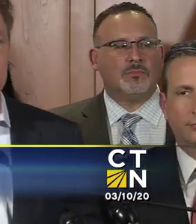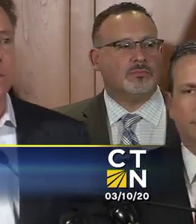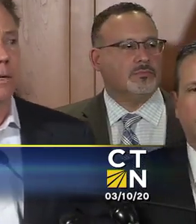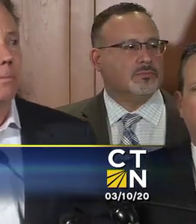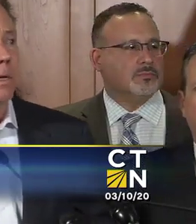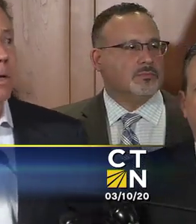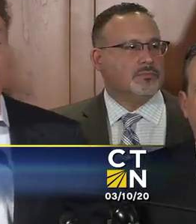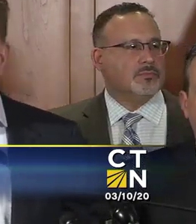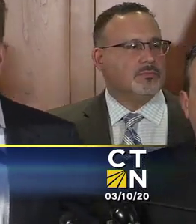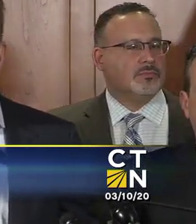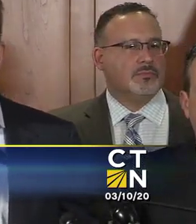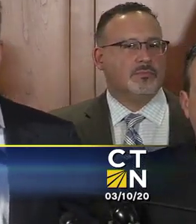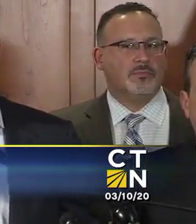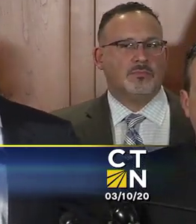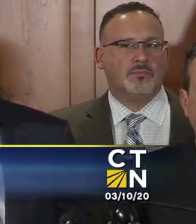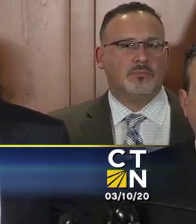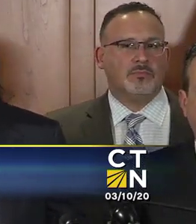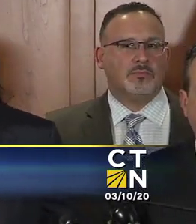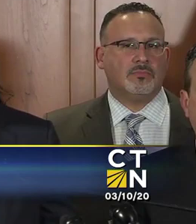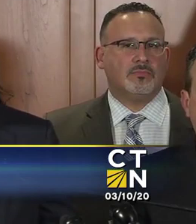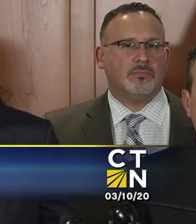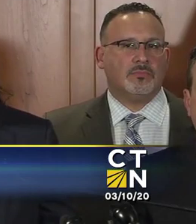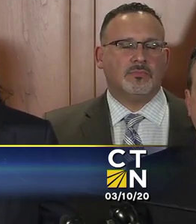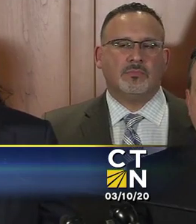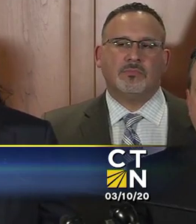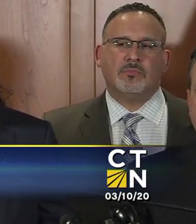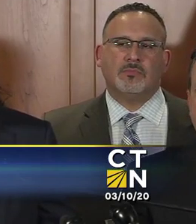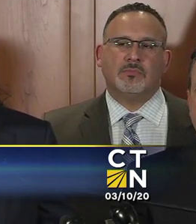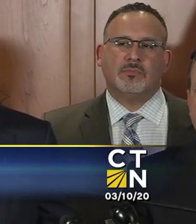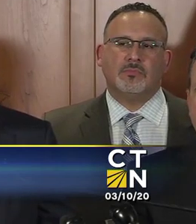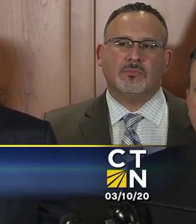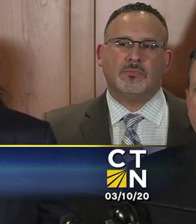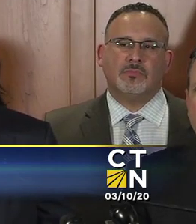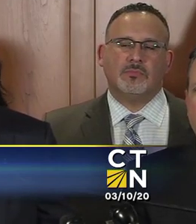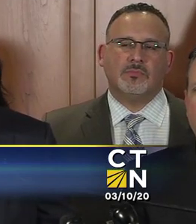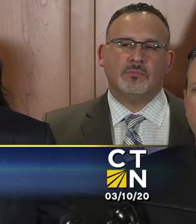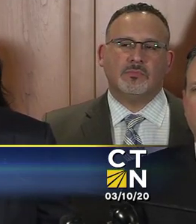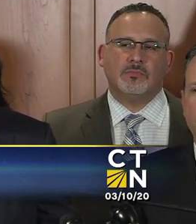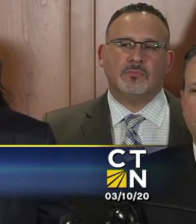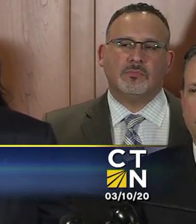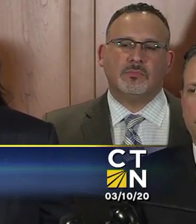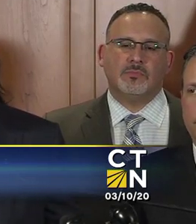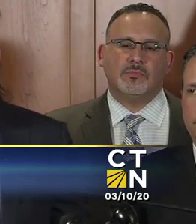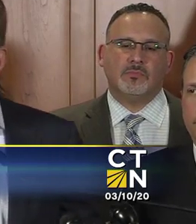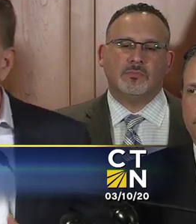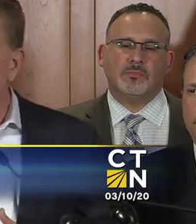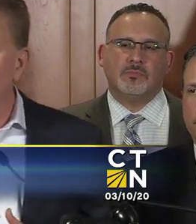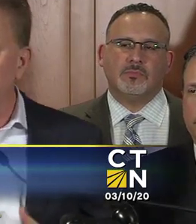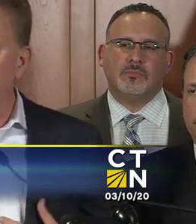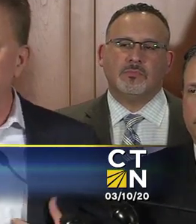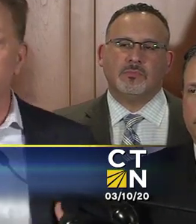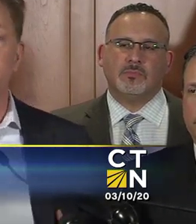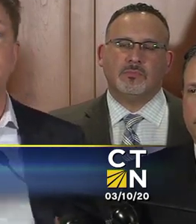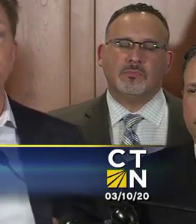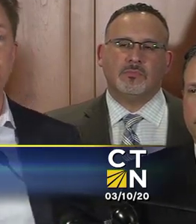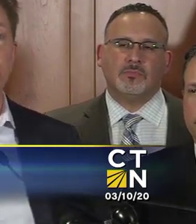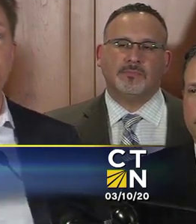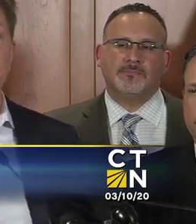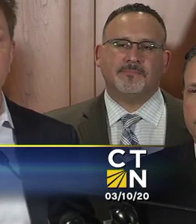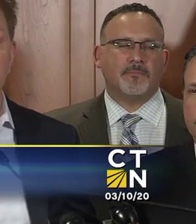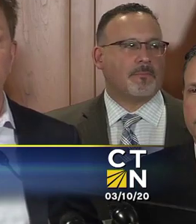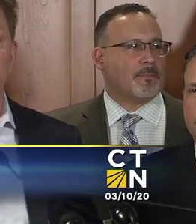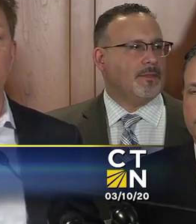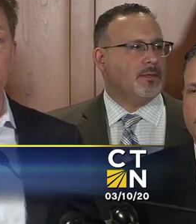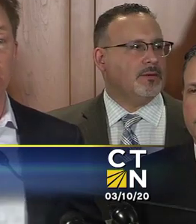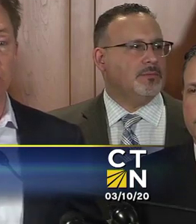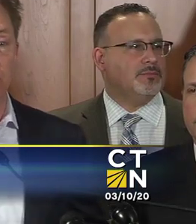done this regarding some hurricanes. And we don't do it lightly. Like with the hurricanes, it's in